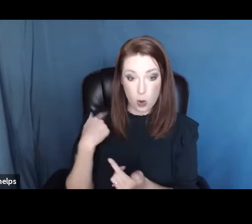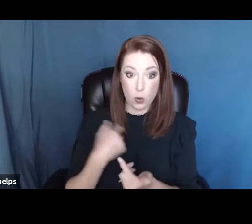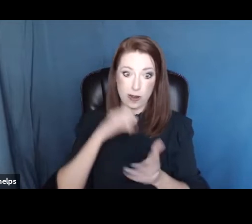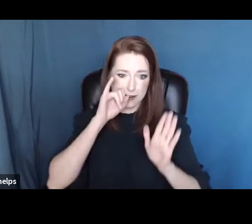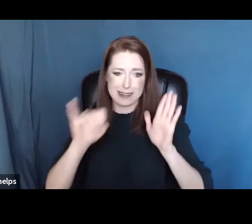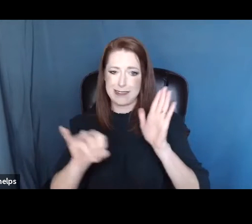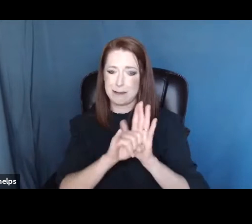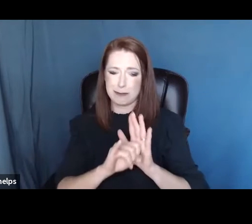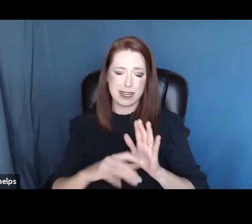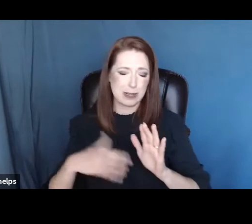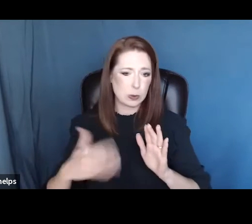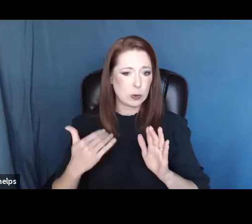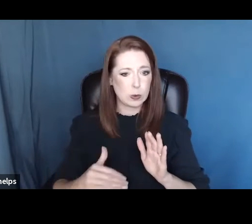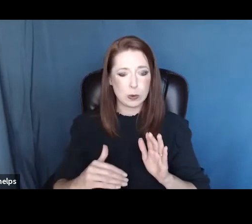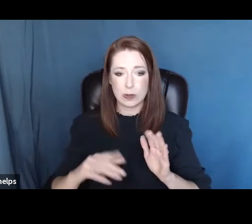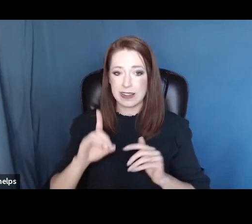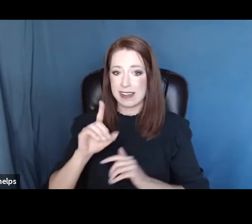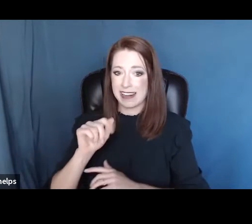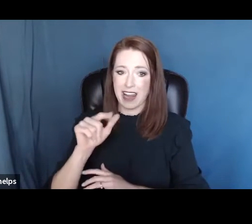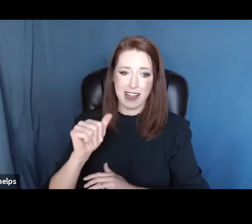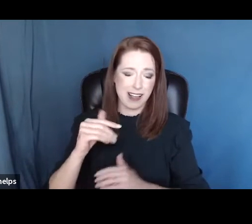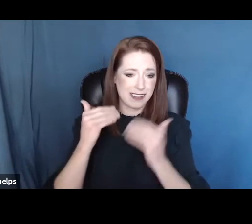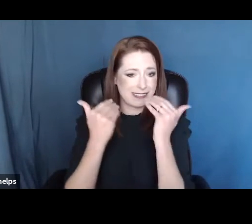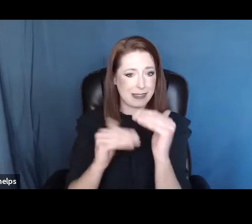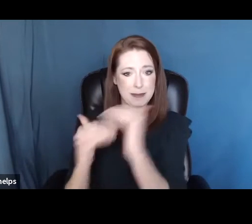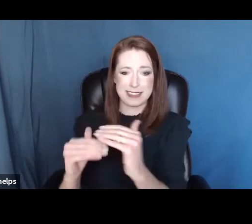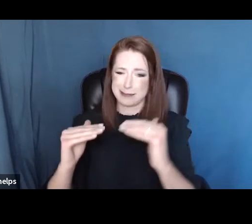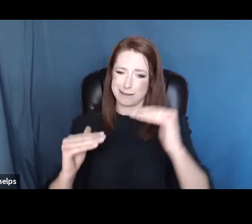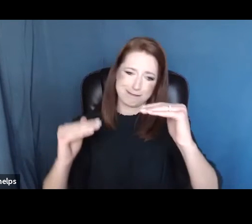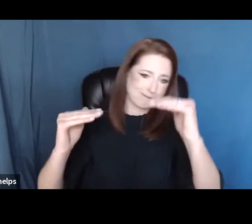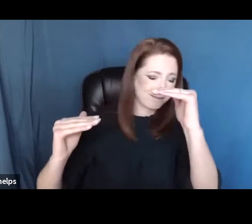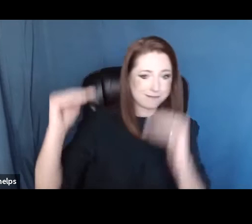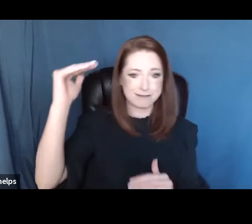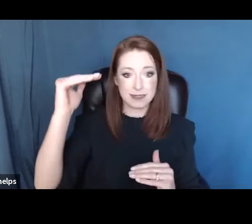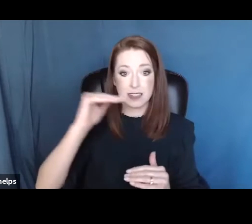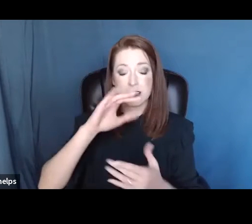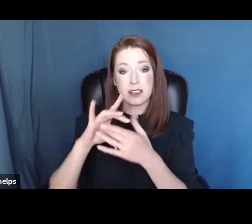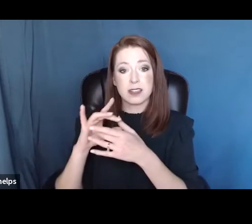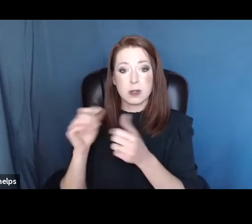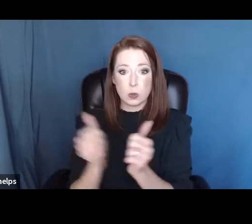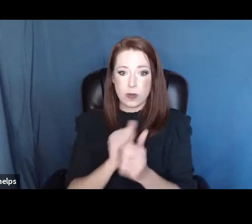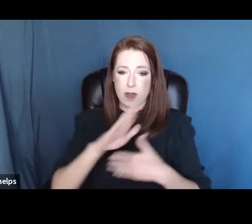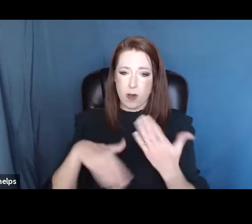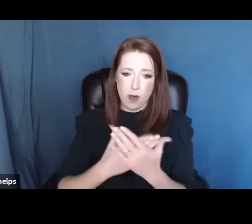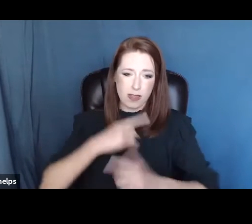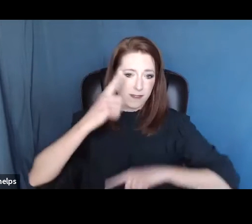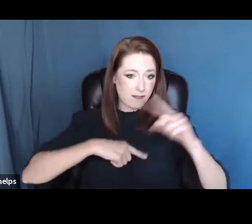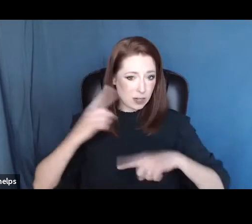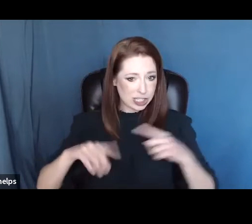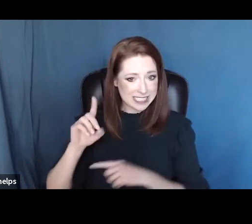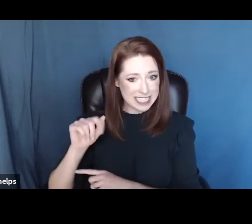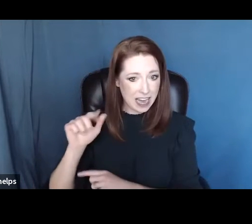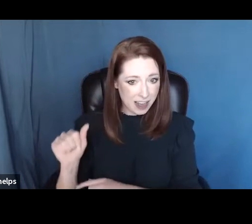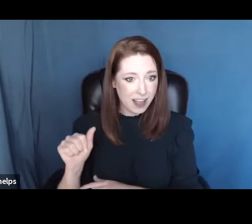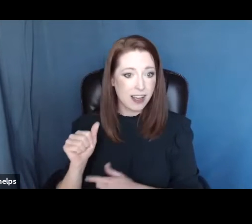data limitations and discrepancies particularly between all the different data sources that were out in the